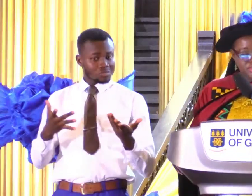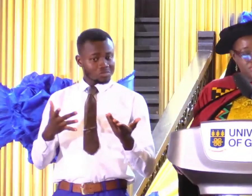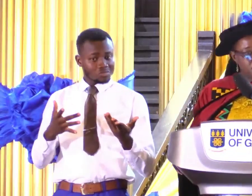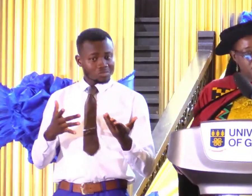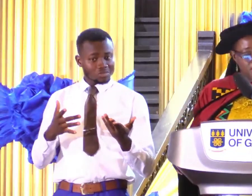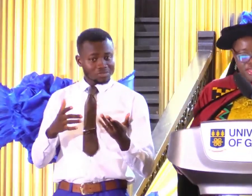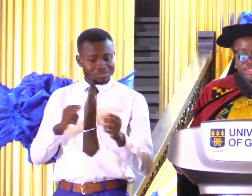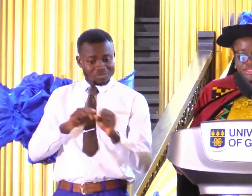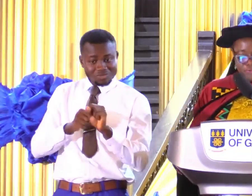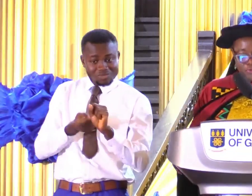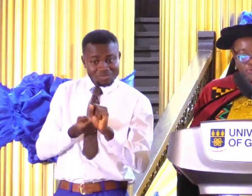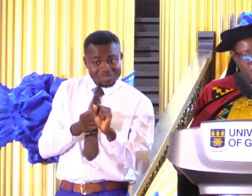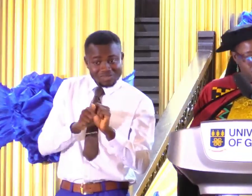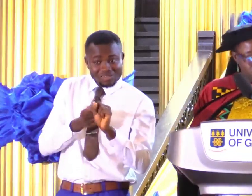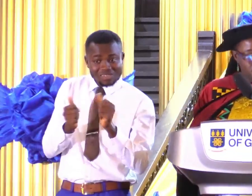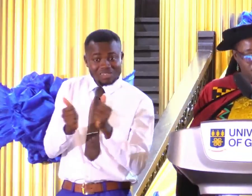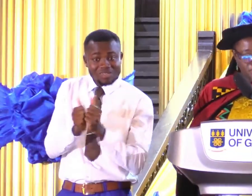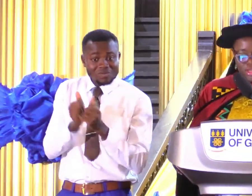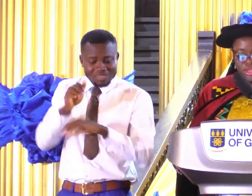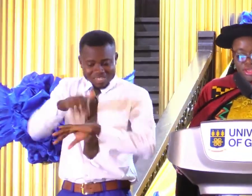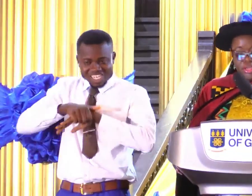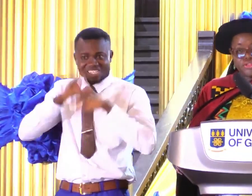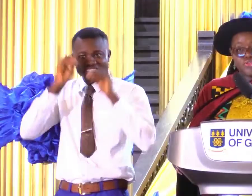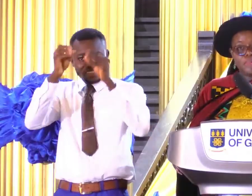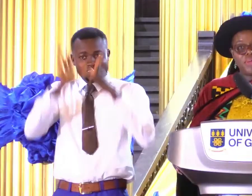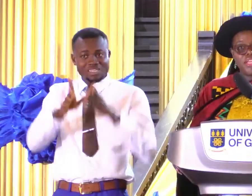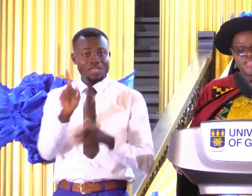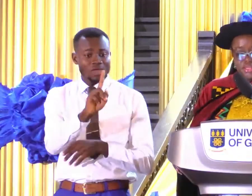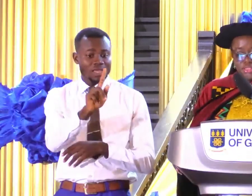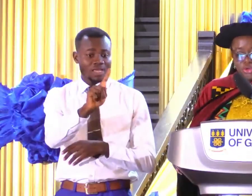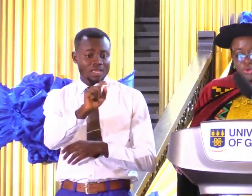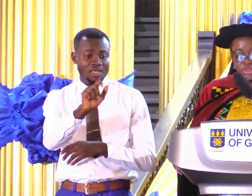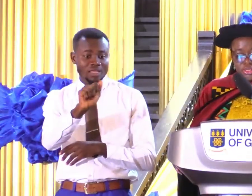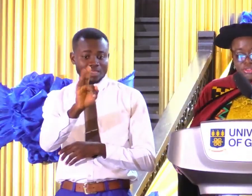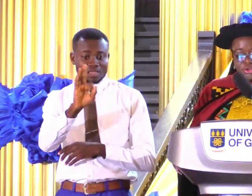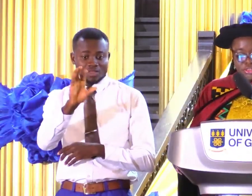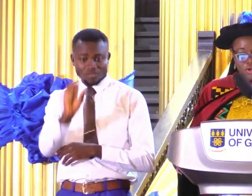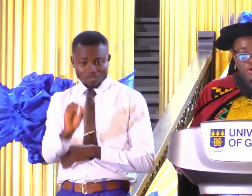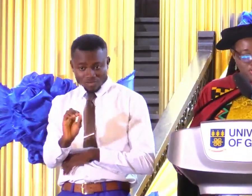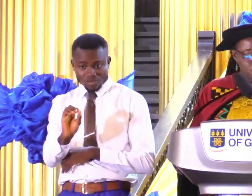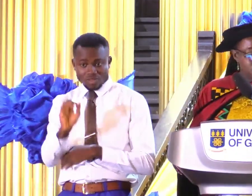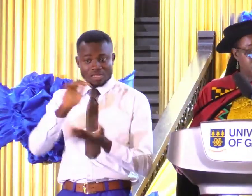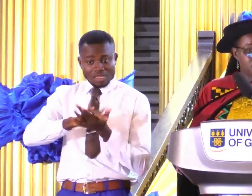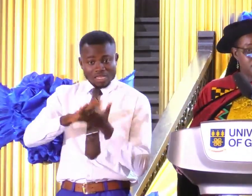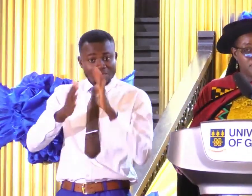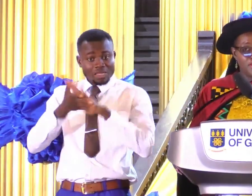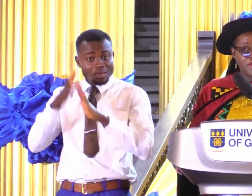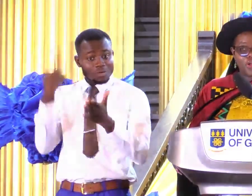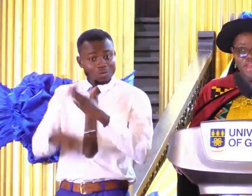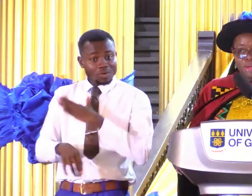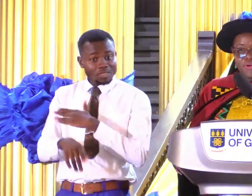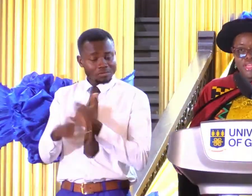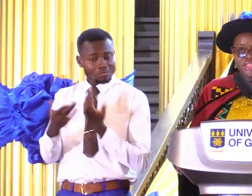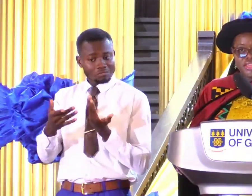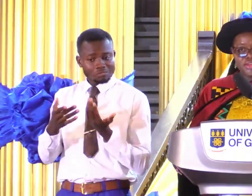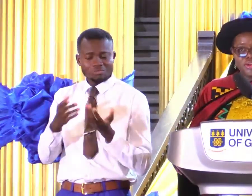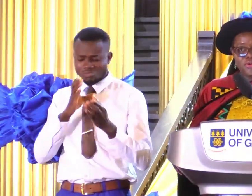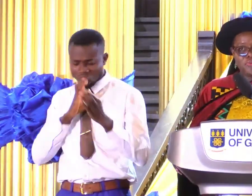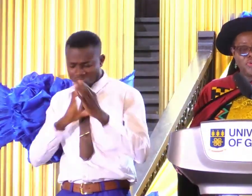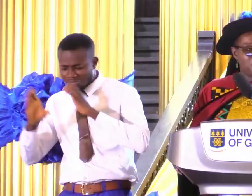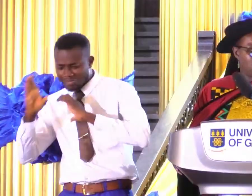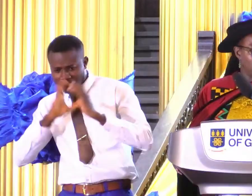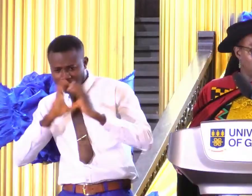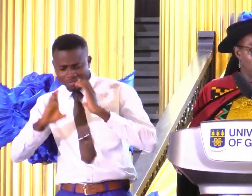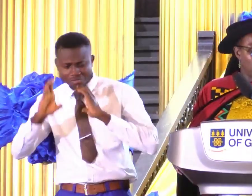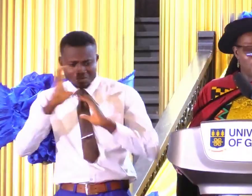English teacher in Tafu Kumasi, to a patent-holding toxicologist, collaborating